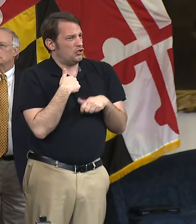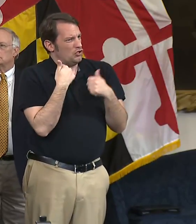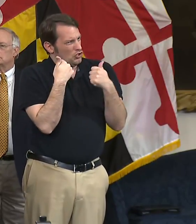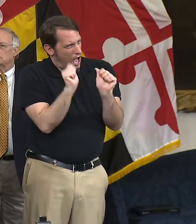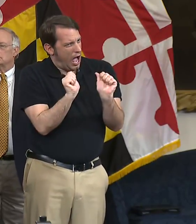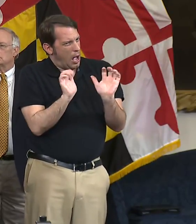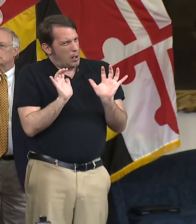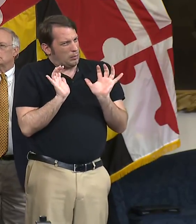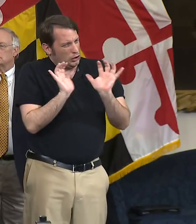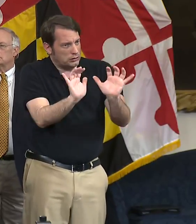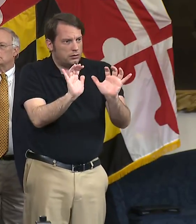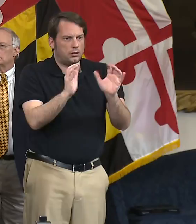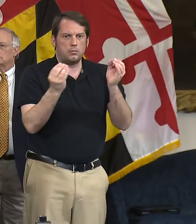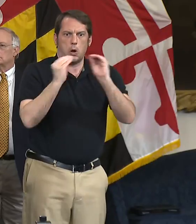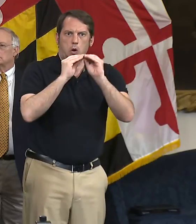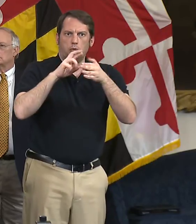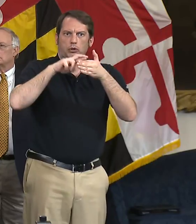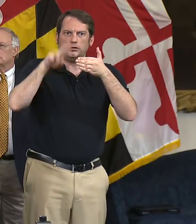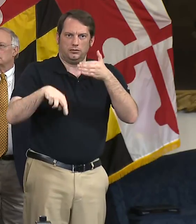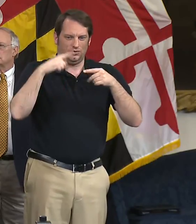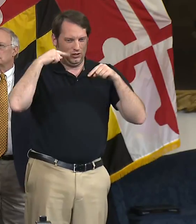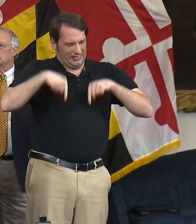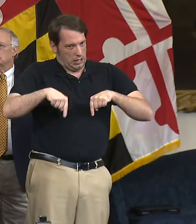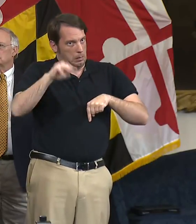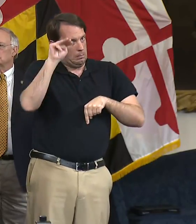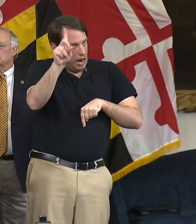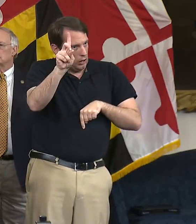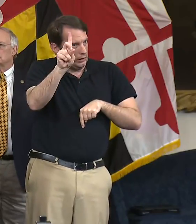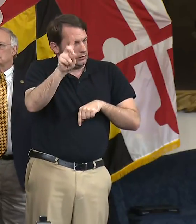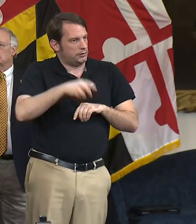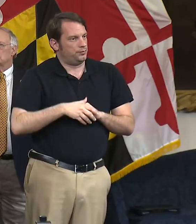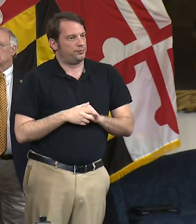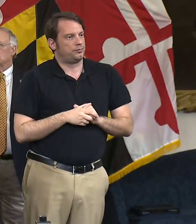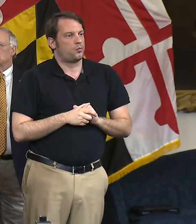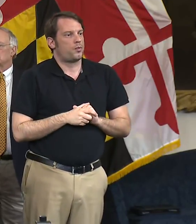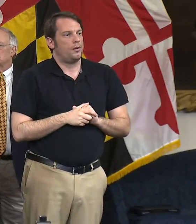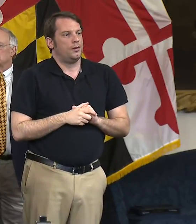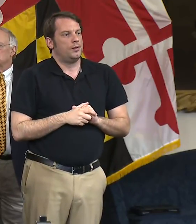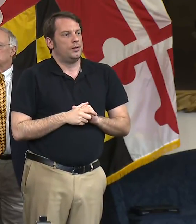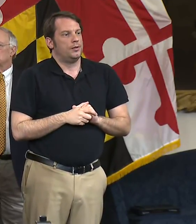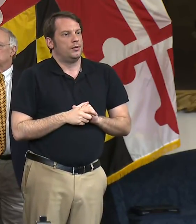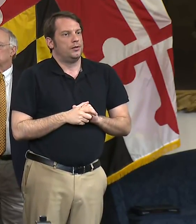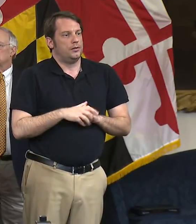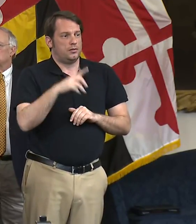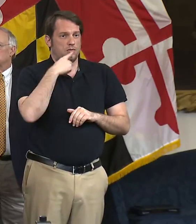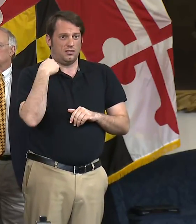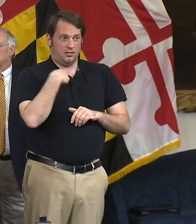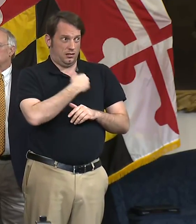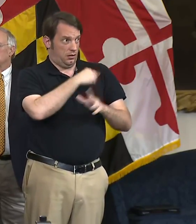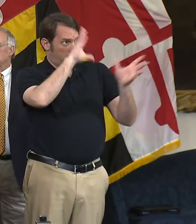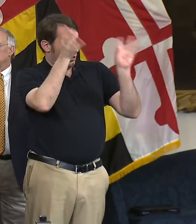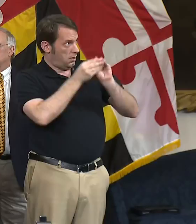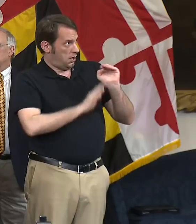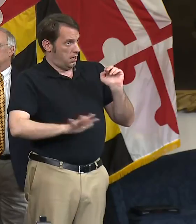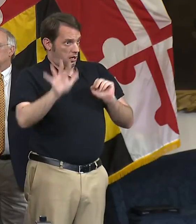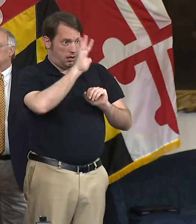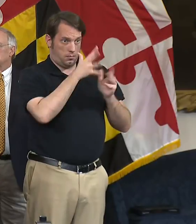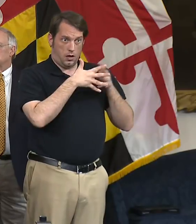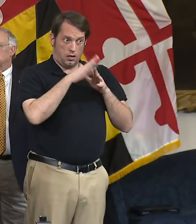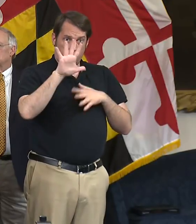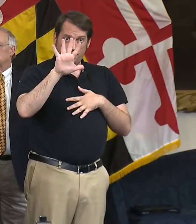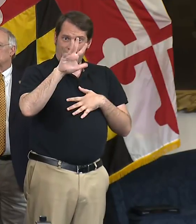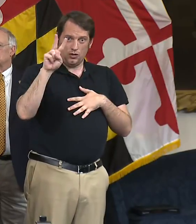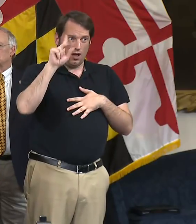in this together. I can tell you, we had 52 governors all talking to each other about what's happening in each of the states and how can we help each other.